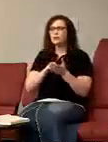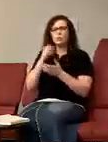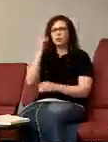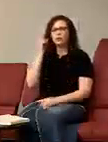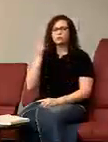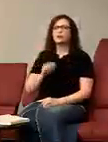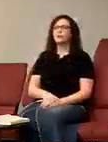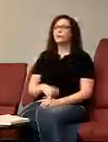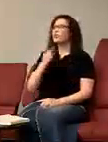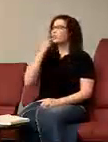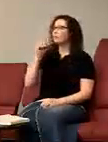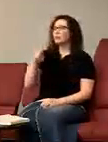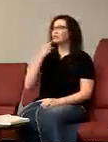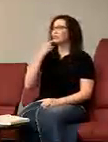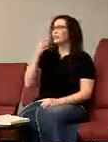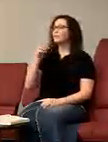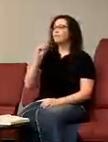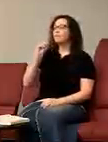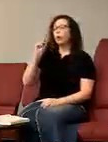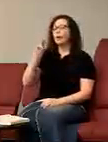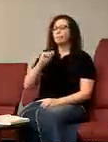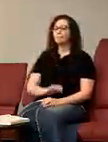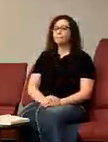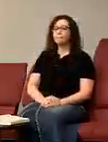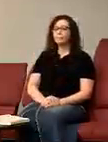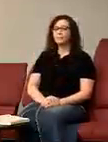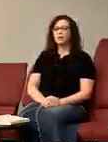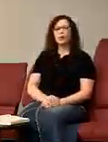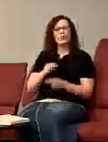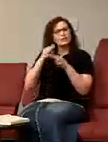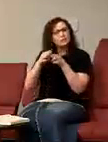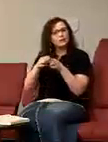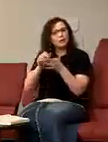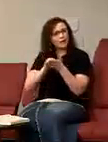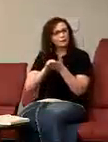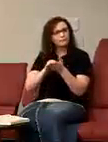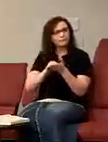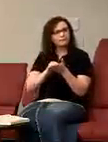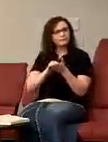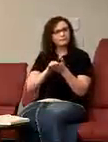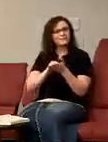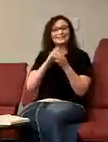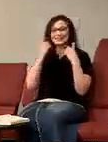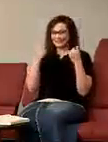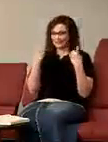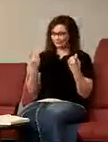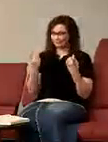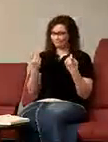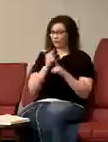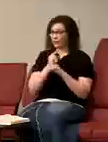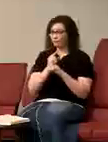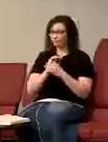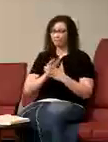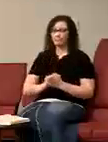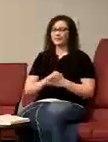say, okay, man. Amen. And what does he call that stuff? Sin, right? Because